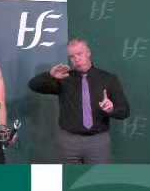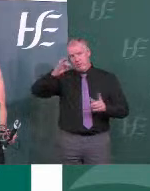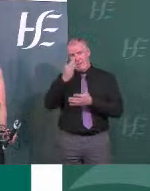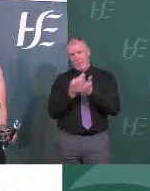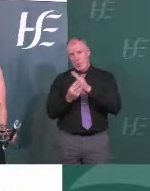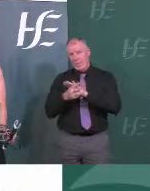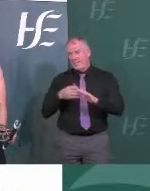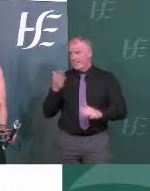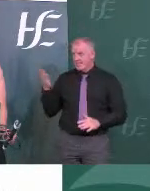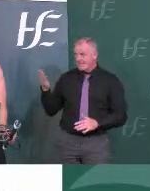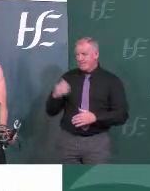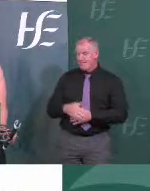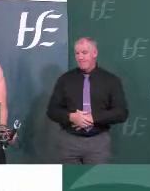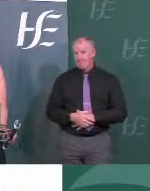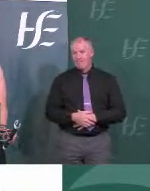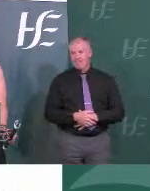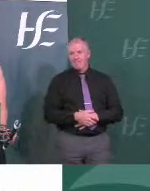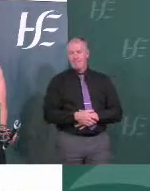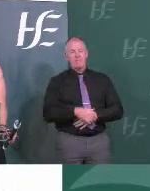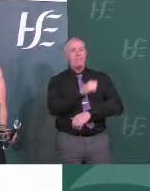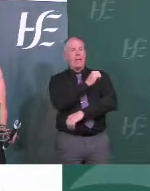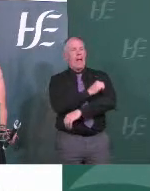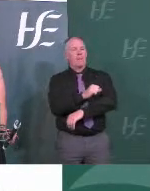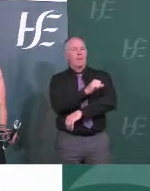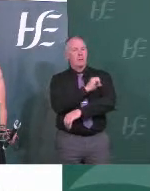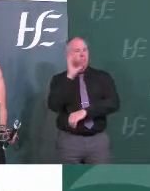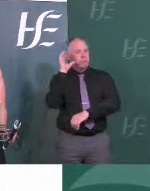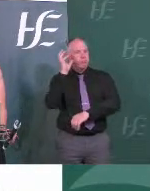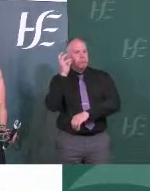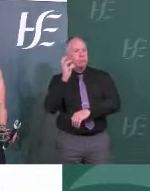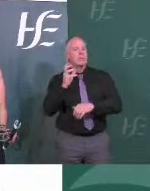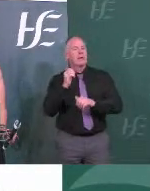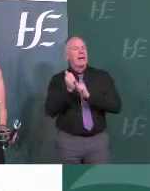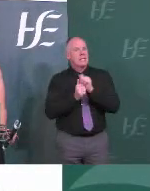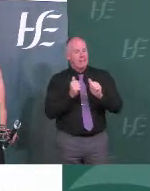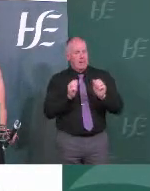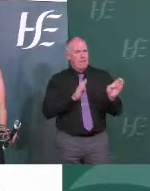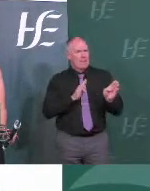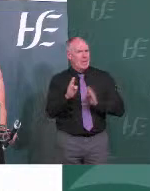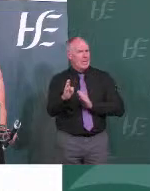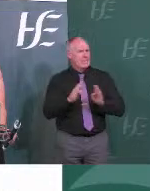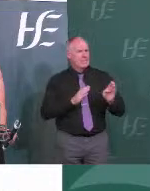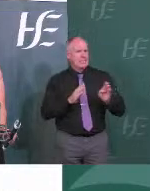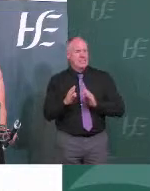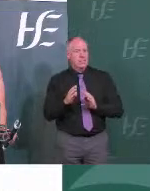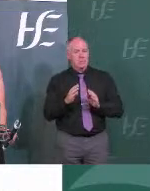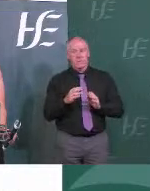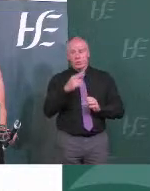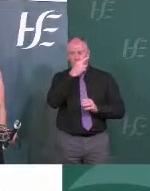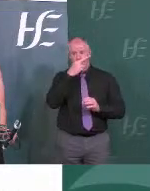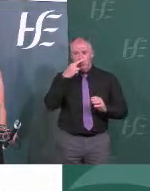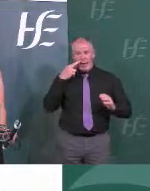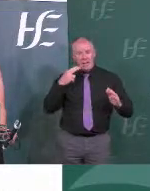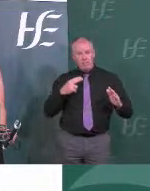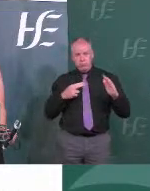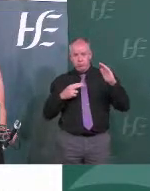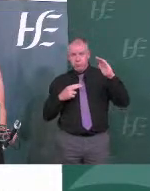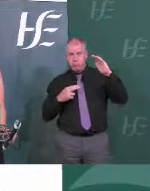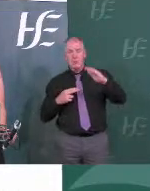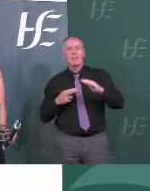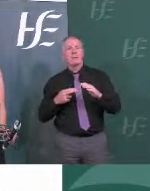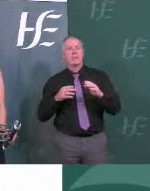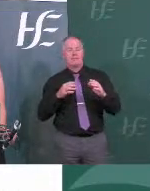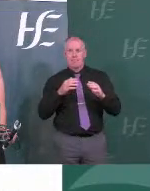of weeks. Our ambulance activity is still running very high. So again, we're up against that red line there in terms of the